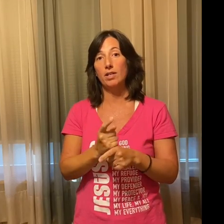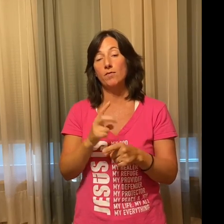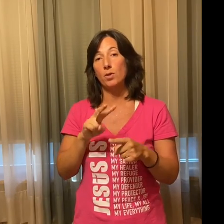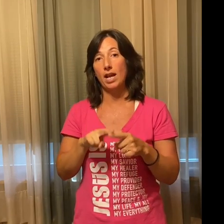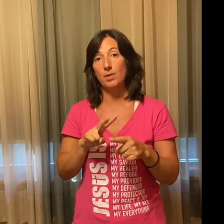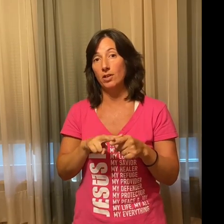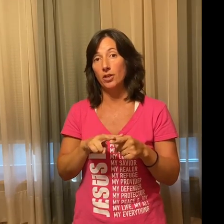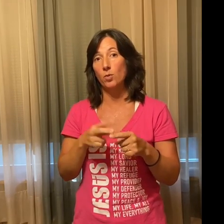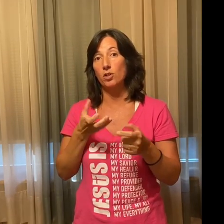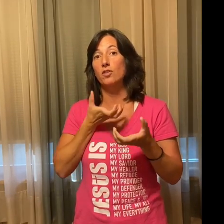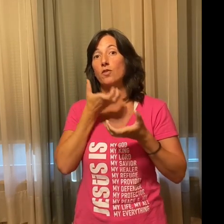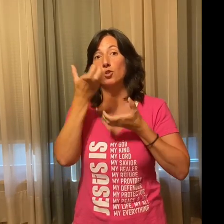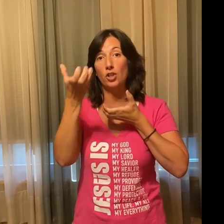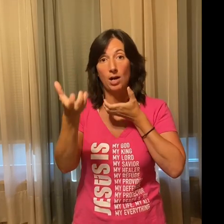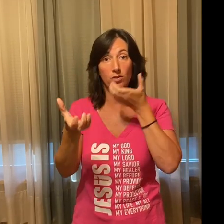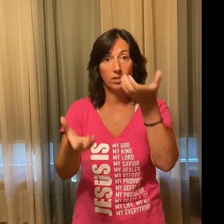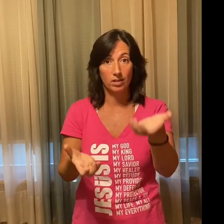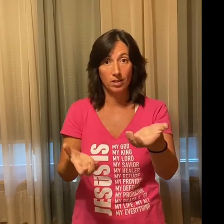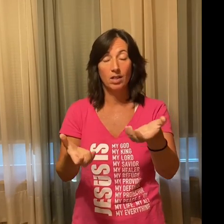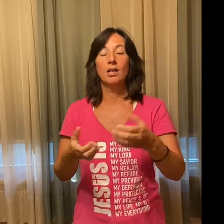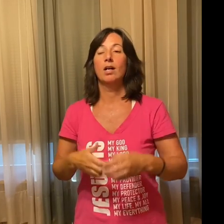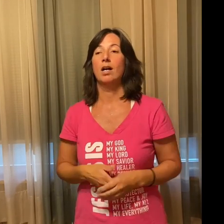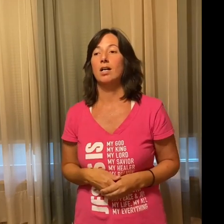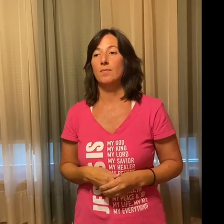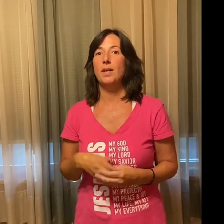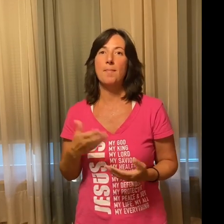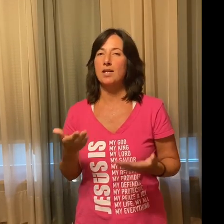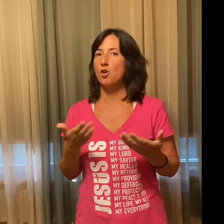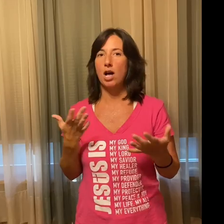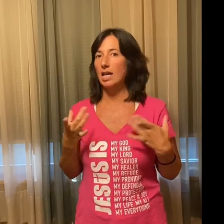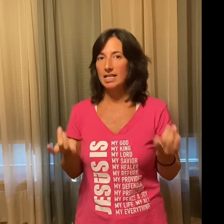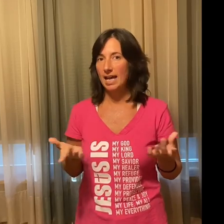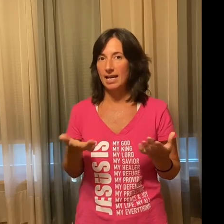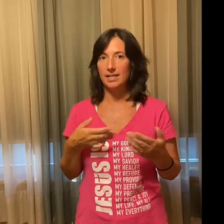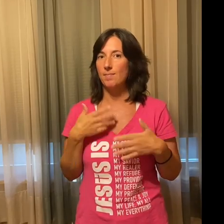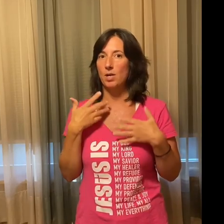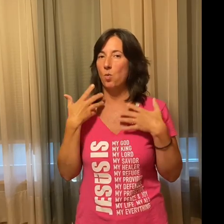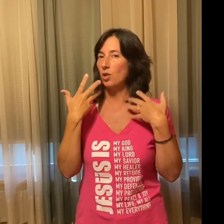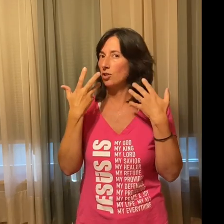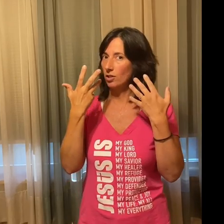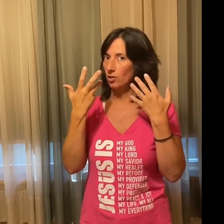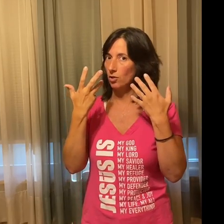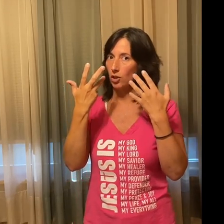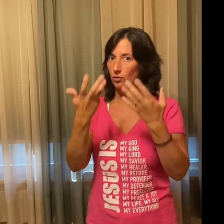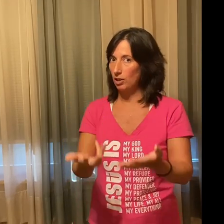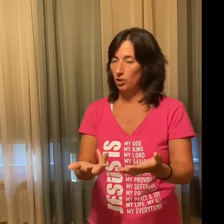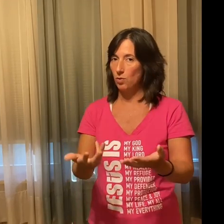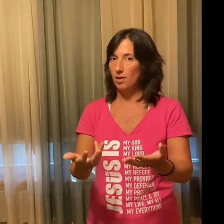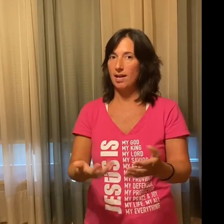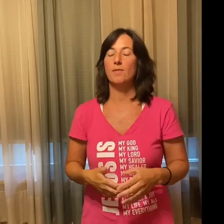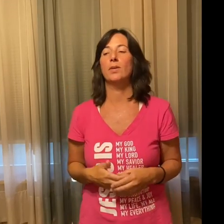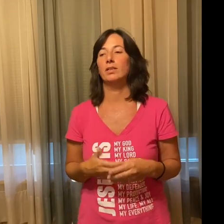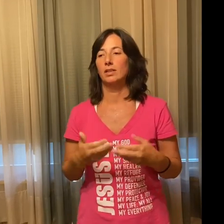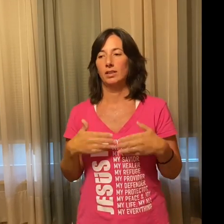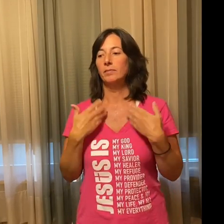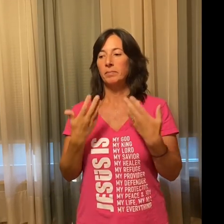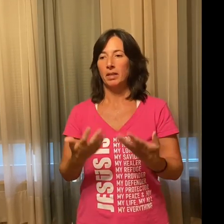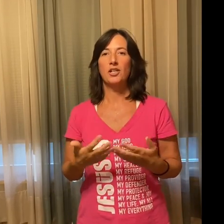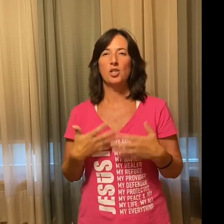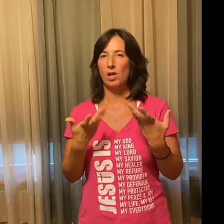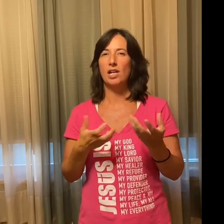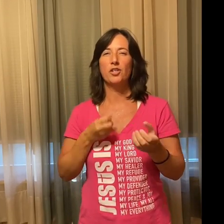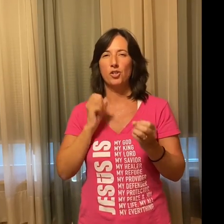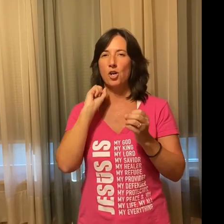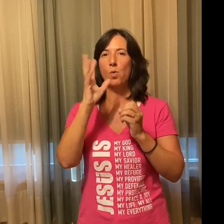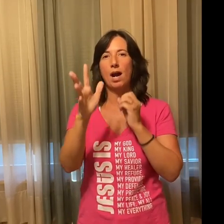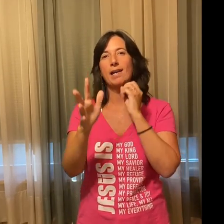the right vocabulary word for shout. They might not like that and they might want to correct you on that, but I